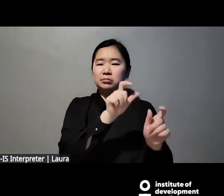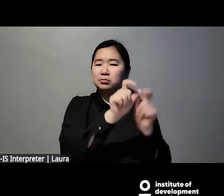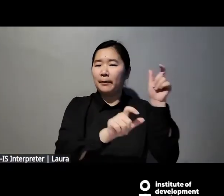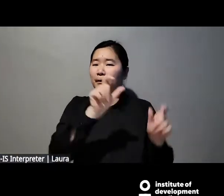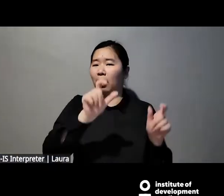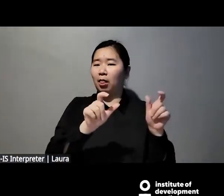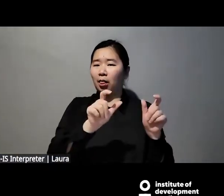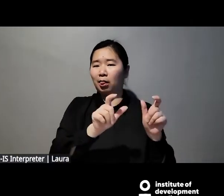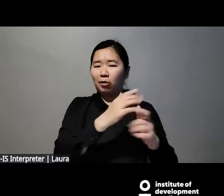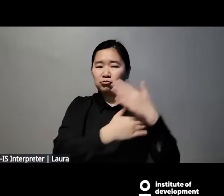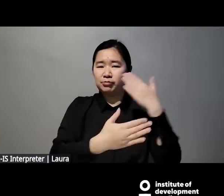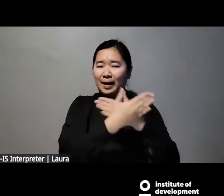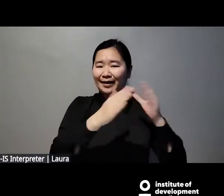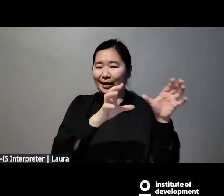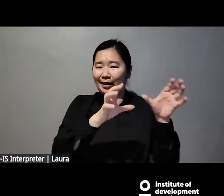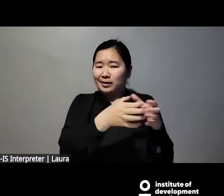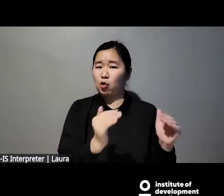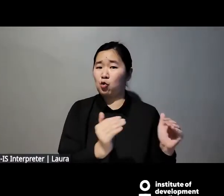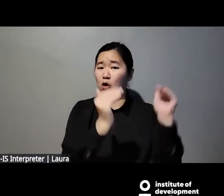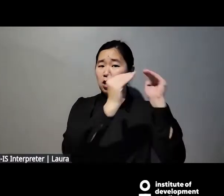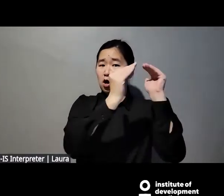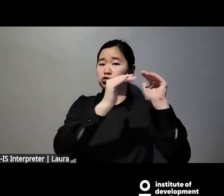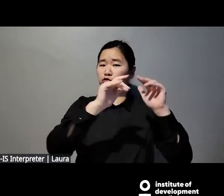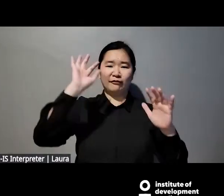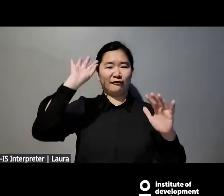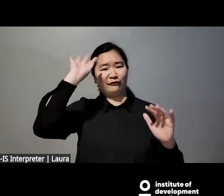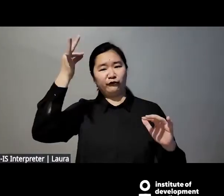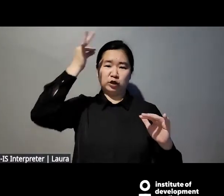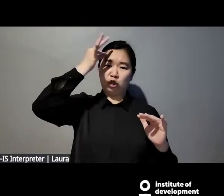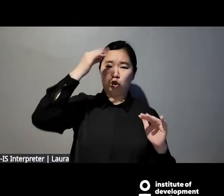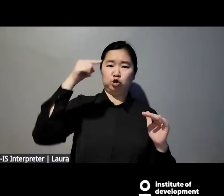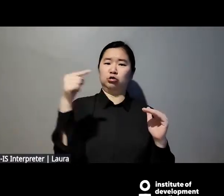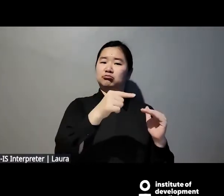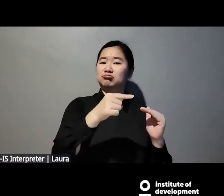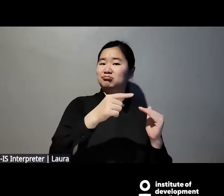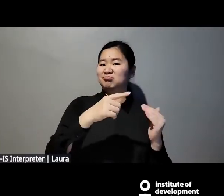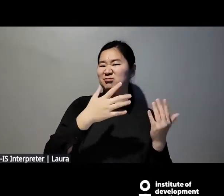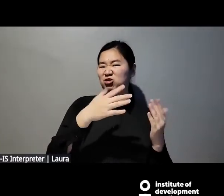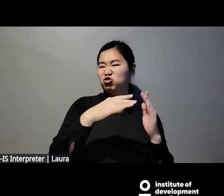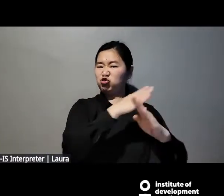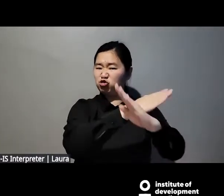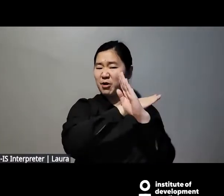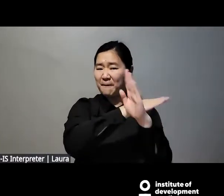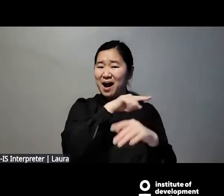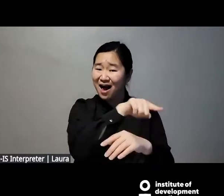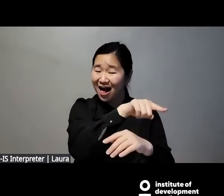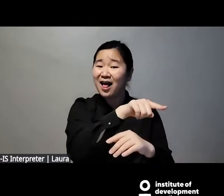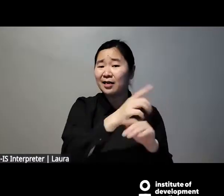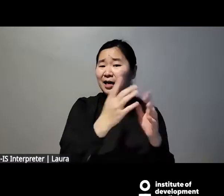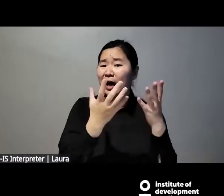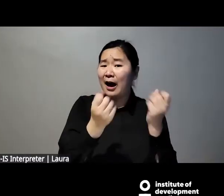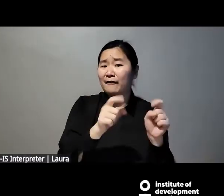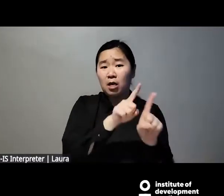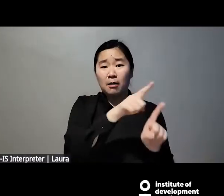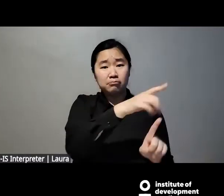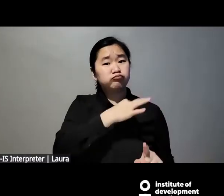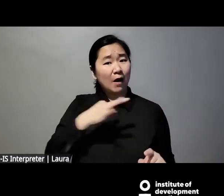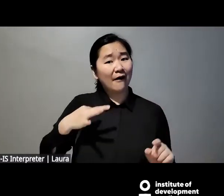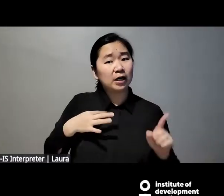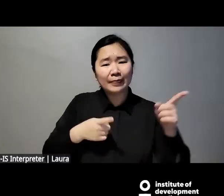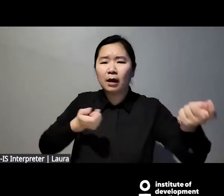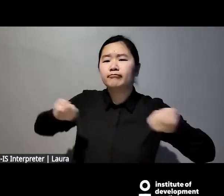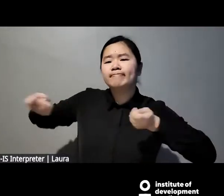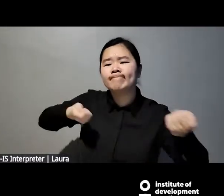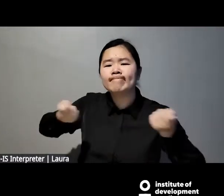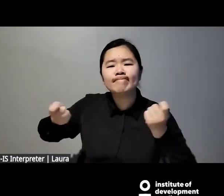it would be NGOs that are either in the capital that are close to them, and other OPDs in